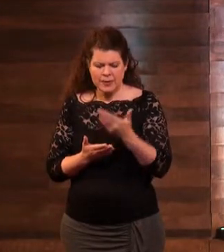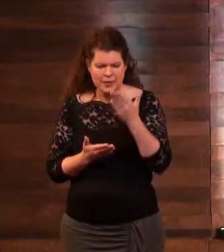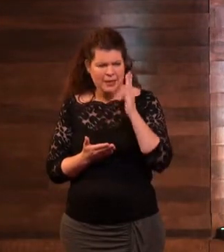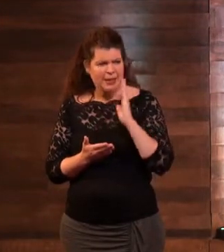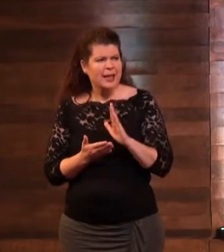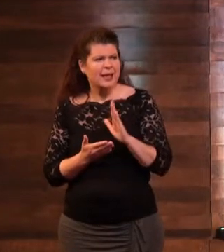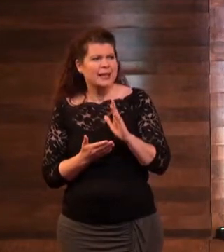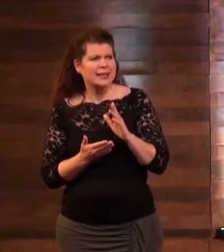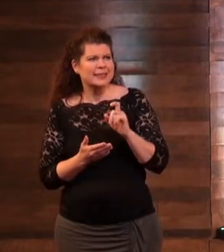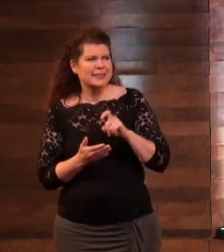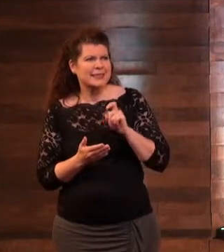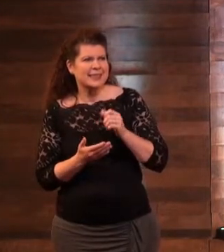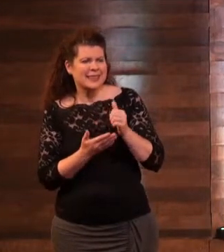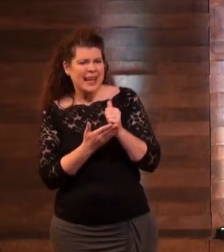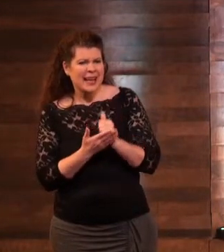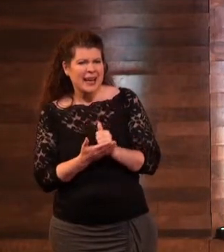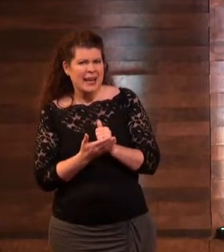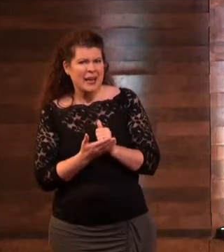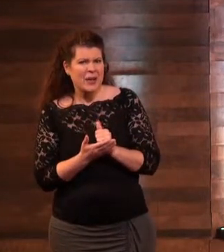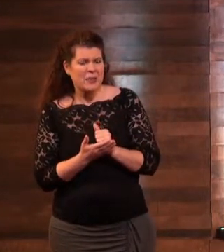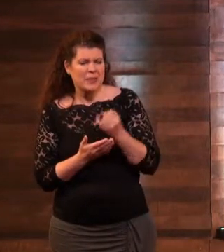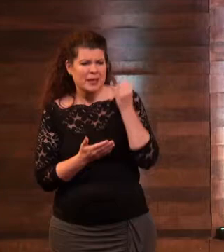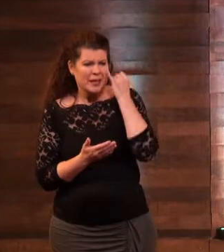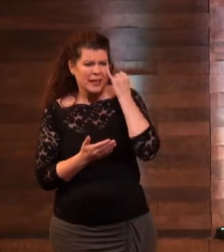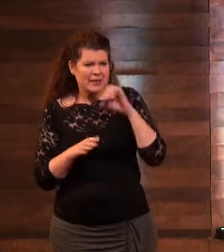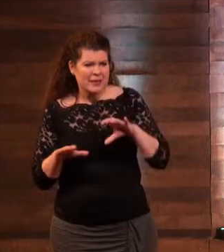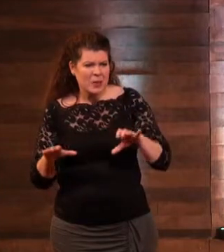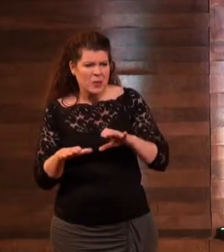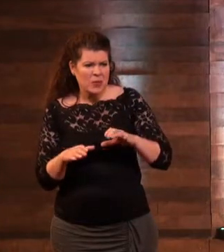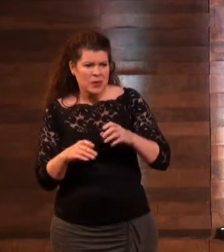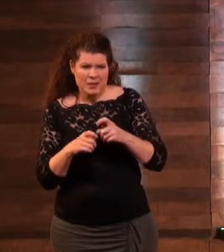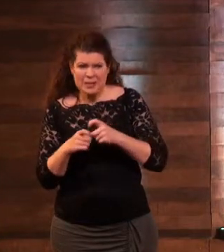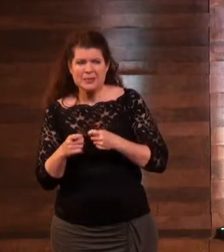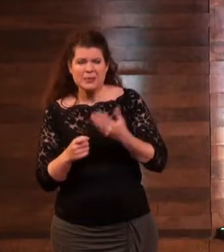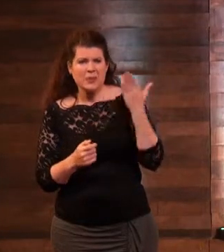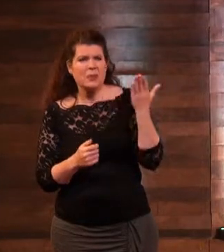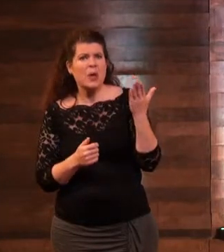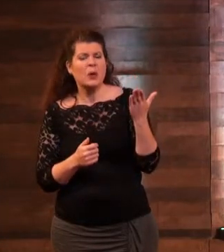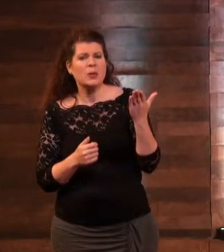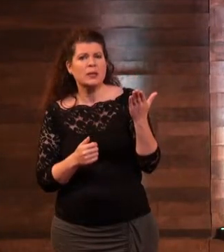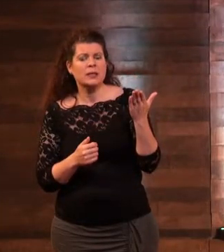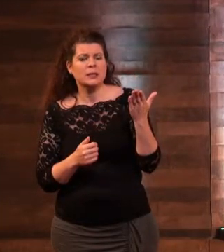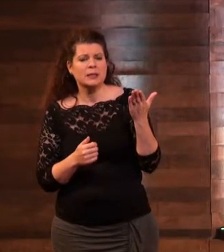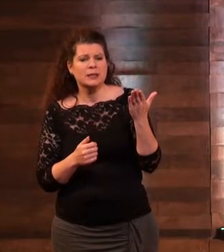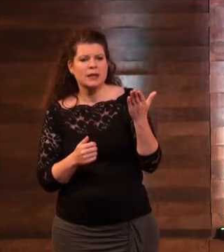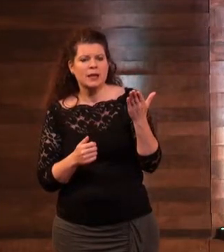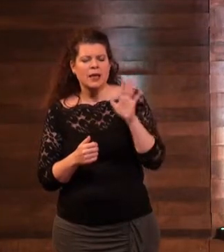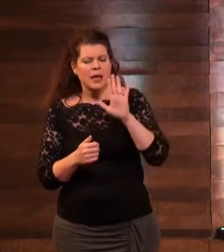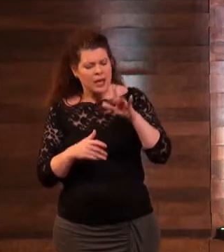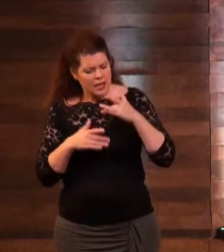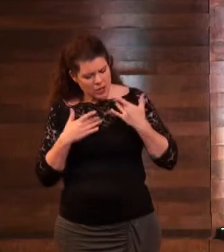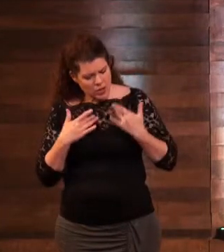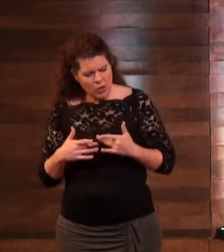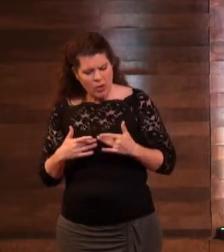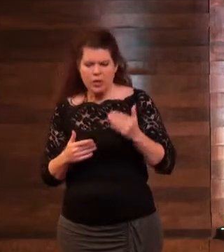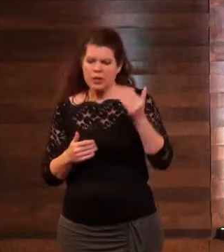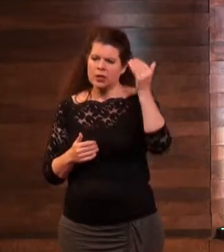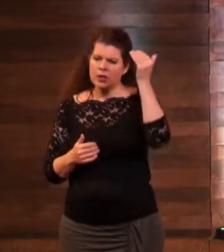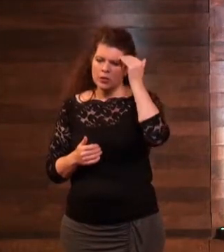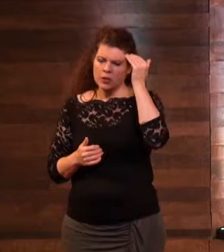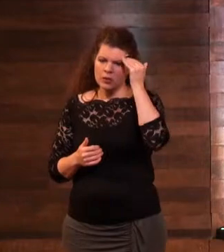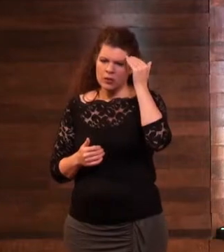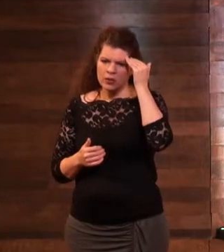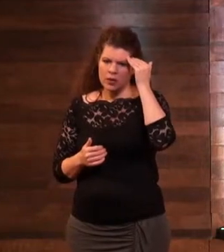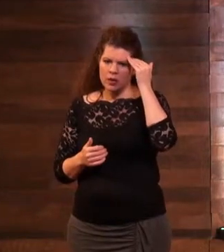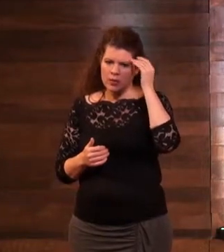nothing. If this thing's going to work, it's going to have to be from you. And in your heart, you know that somehow you've got to give